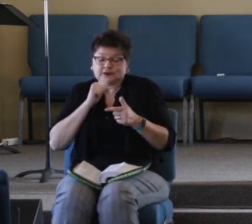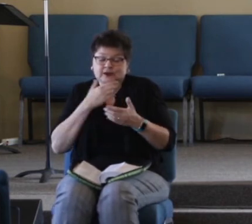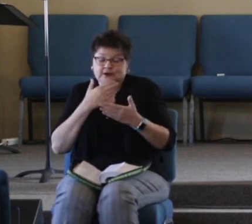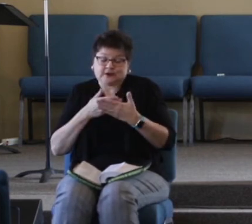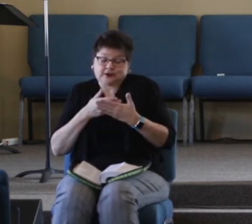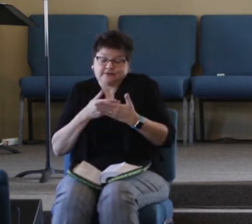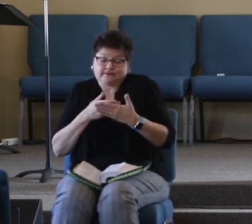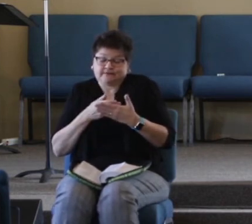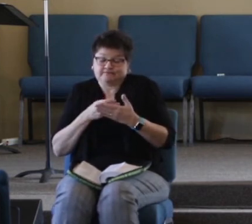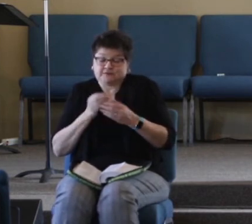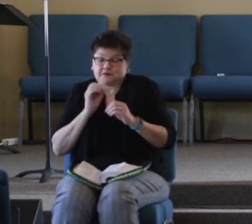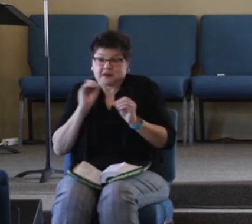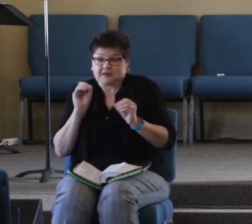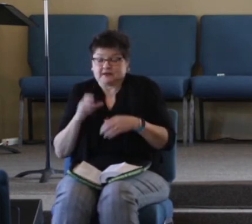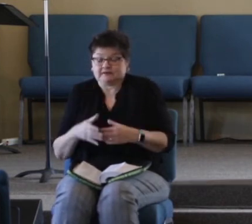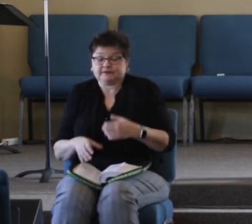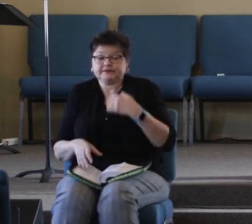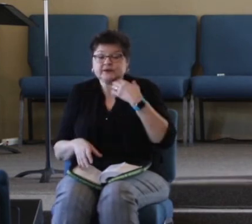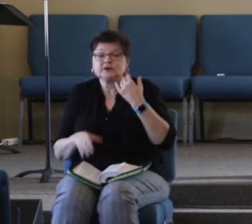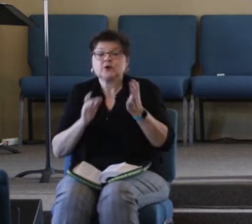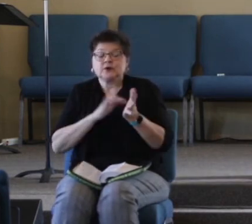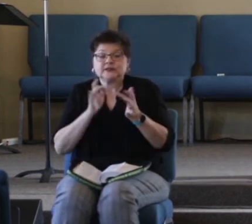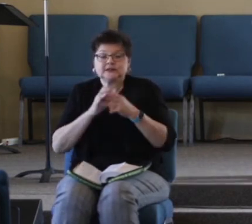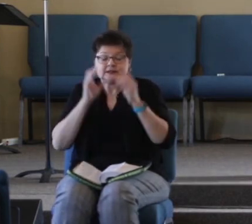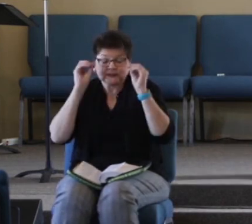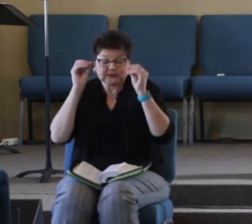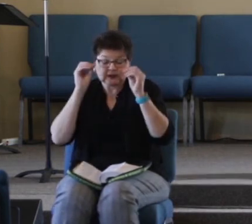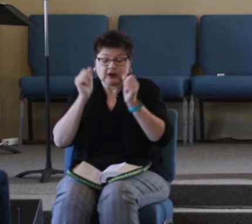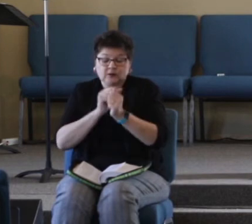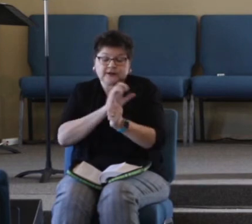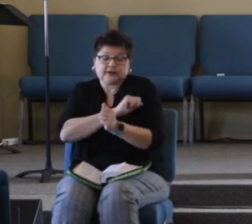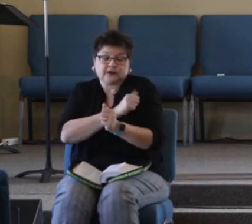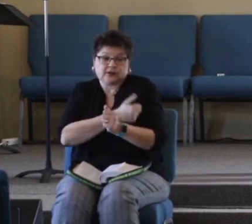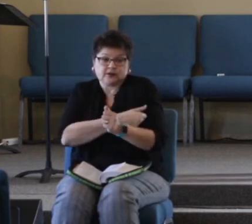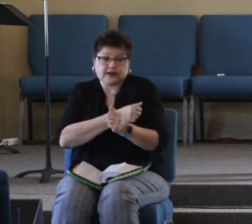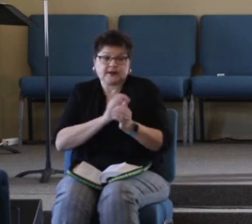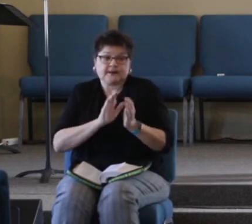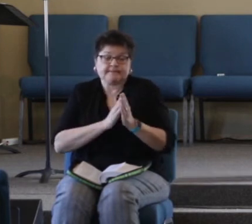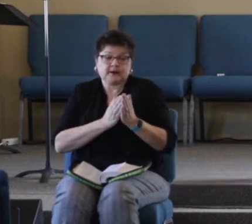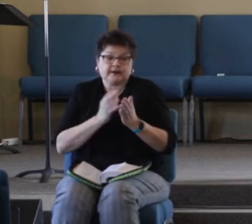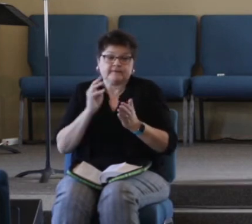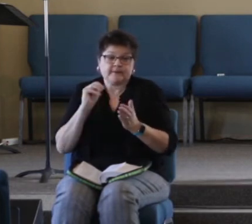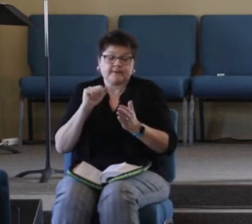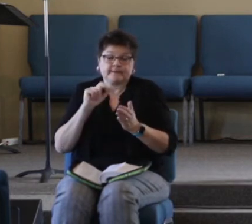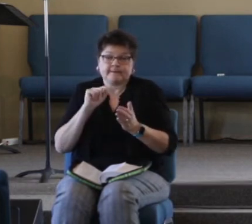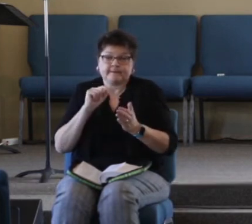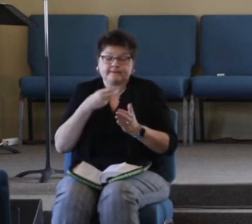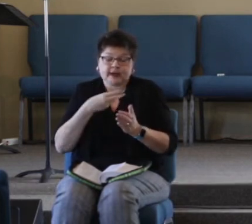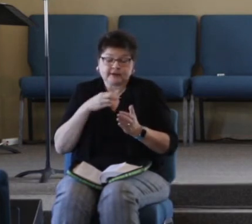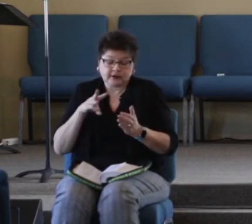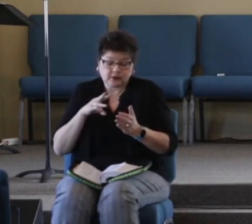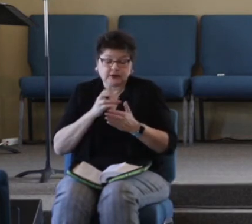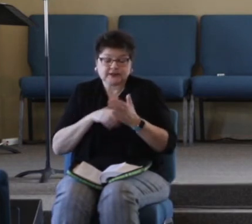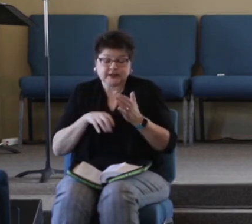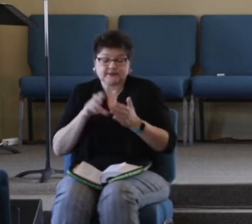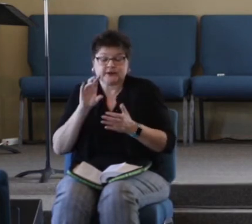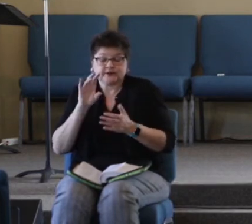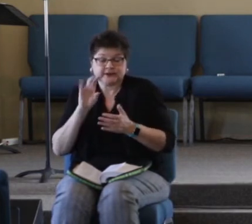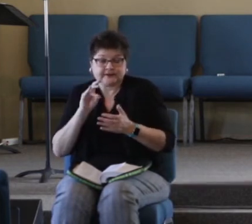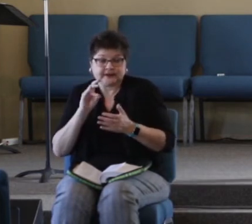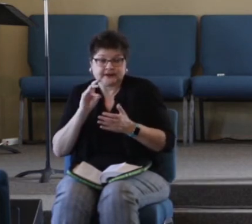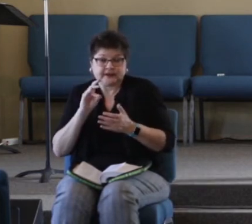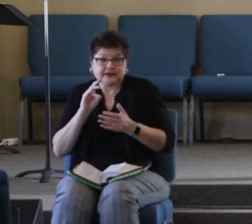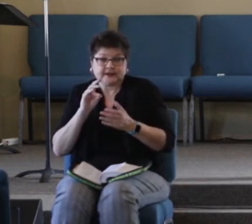so Jesus taught with authority. Matthew 7 finds Jesus teaching about several different things. I'm just going to list some of